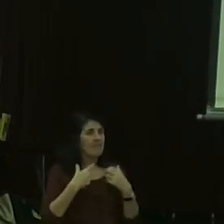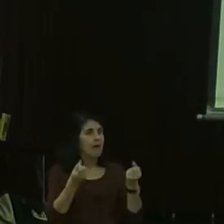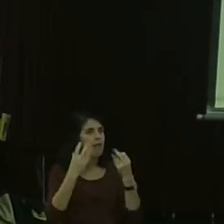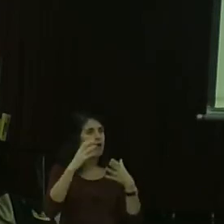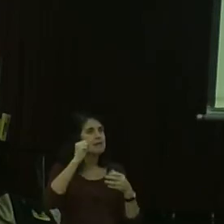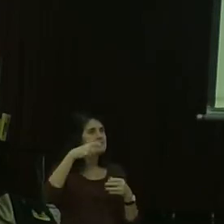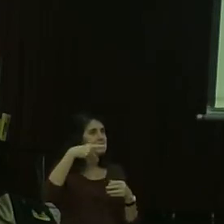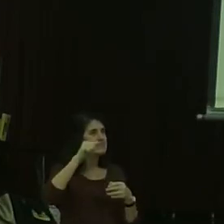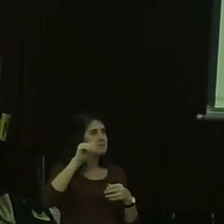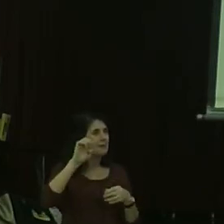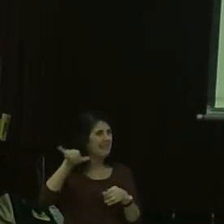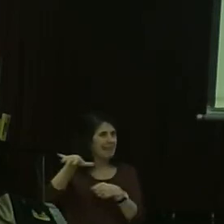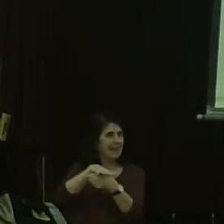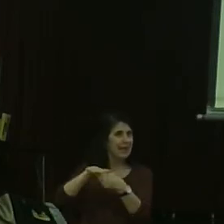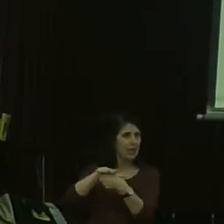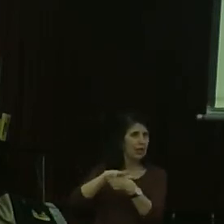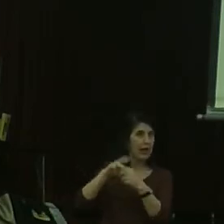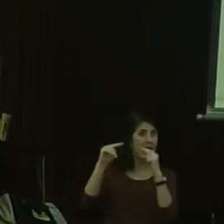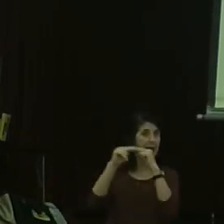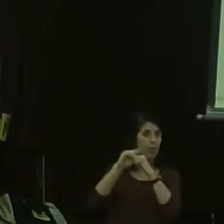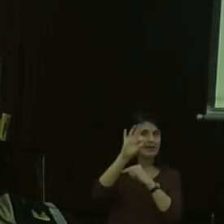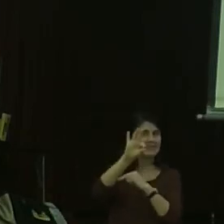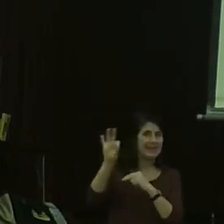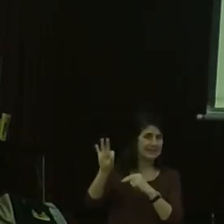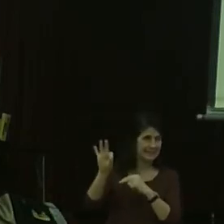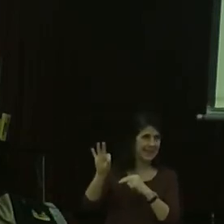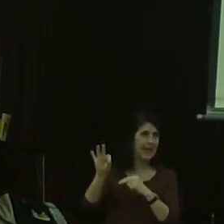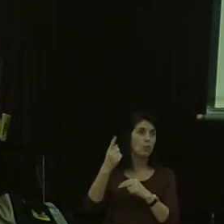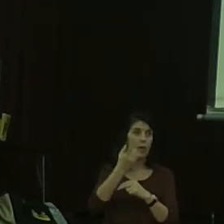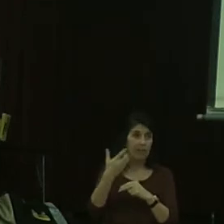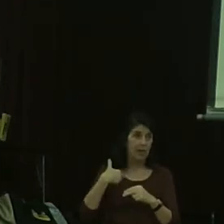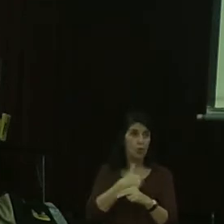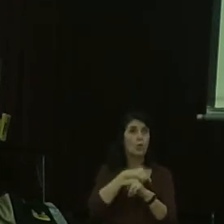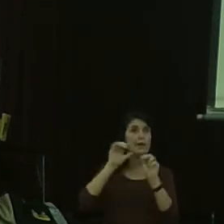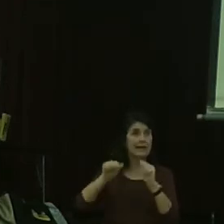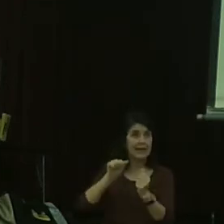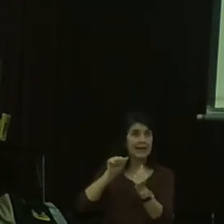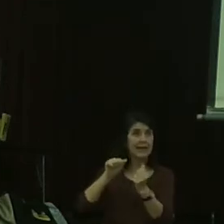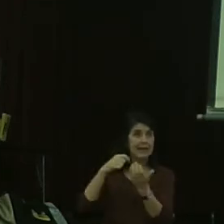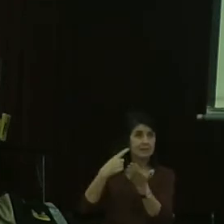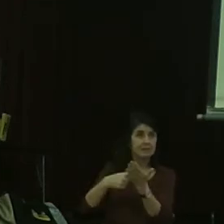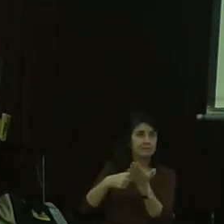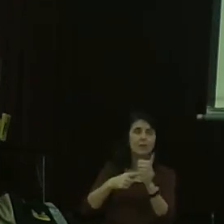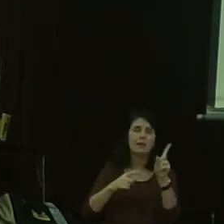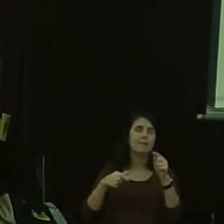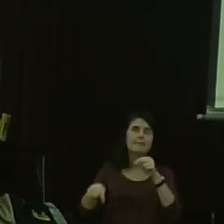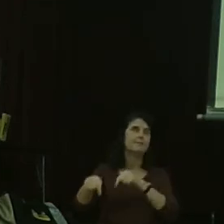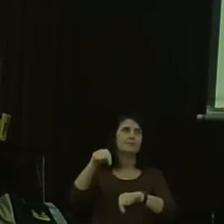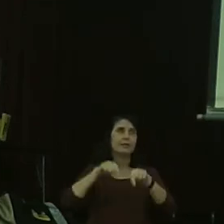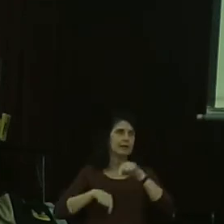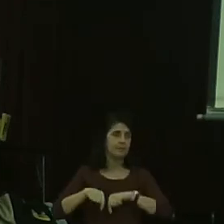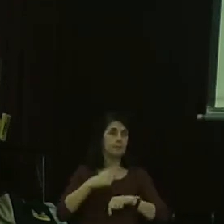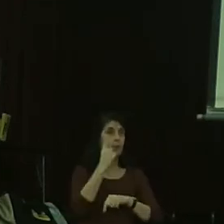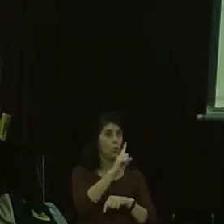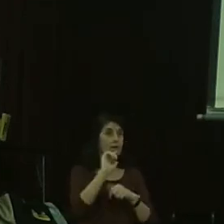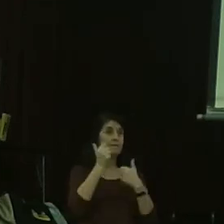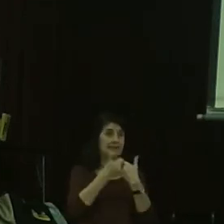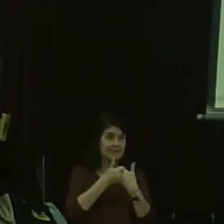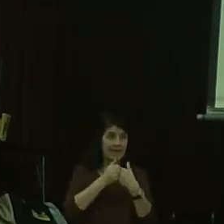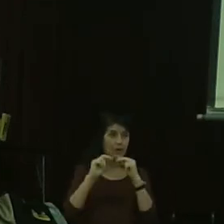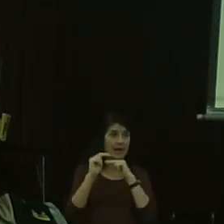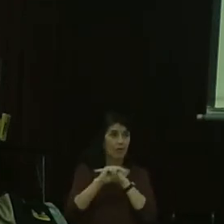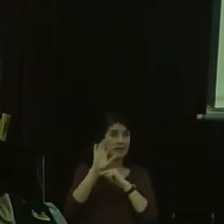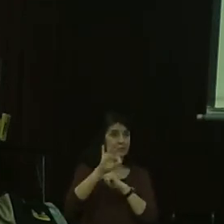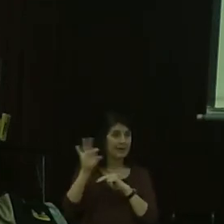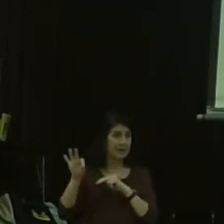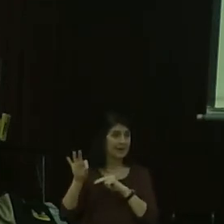there. One of the things that the Highway 99 facility plan can address, well, let me take a step back. One of the challenges of Highway 99